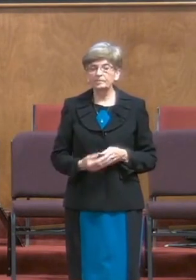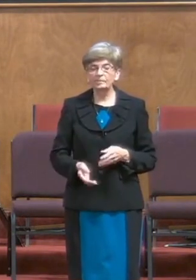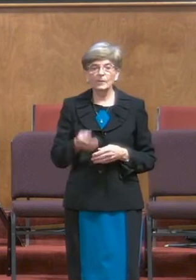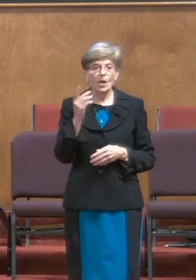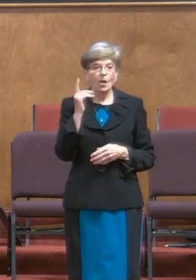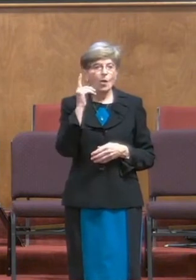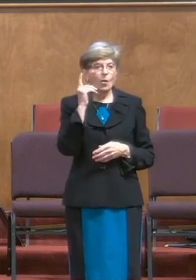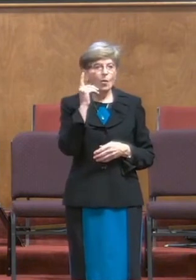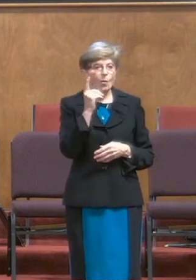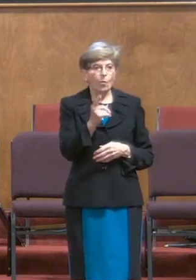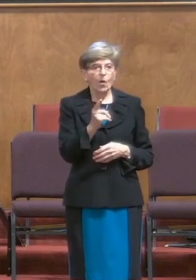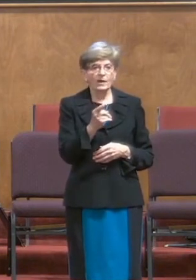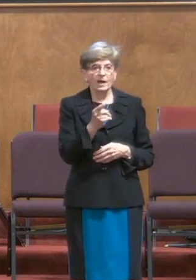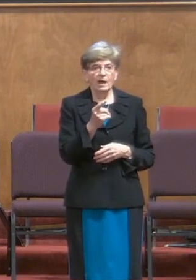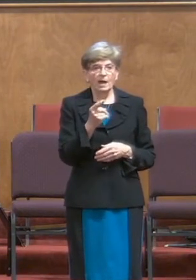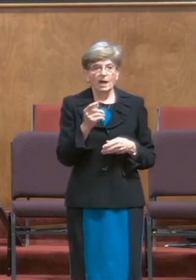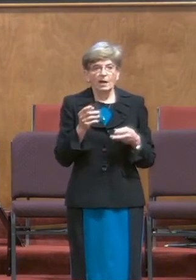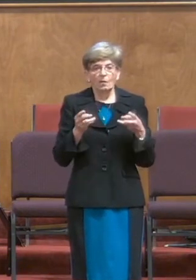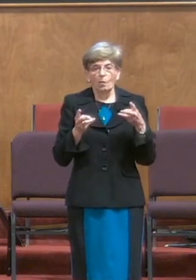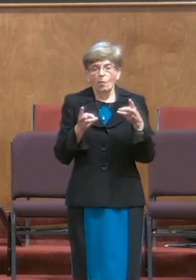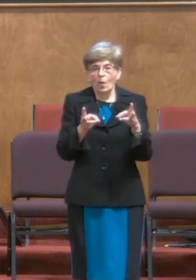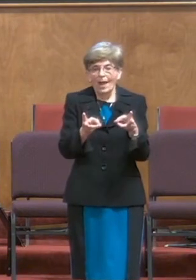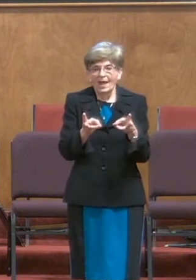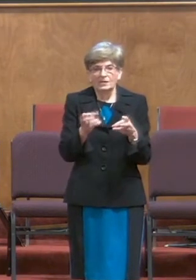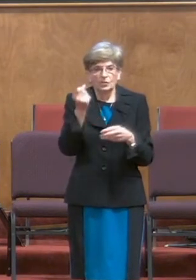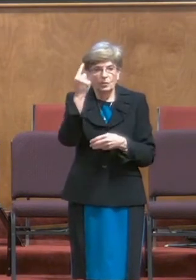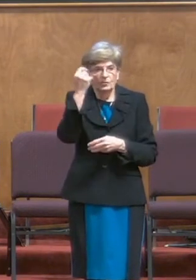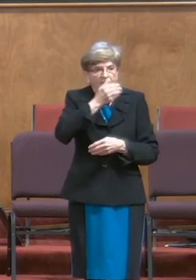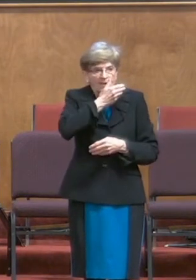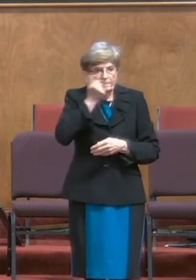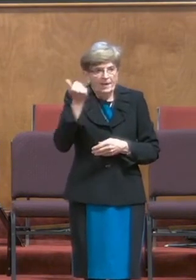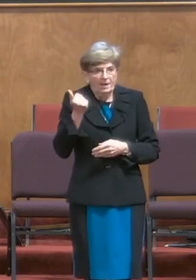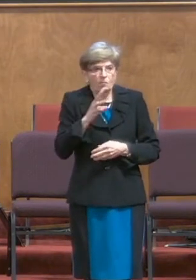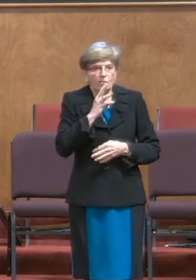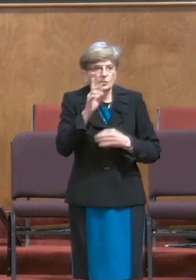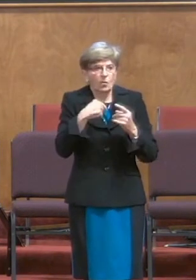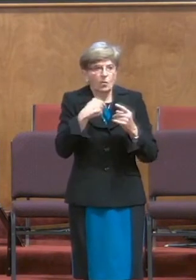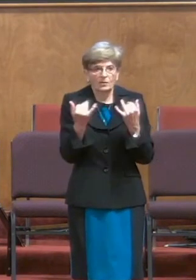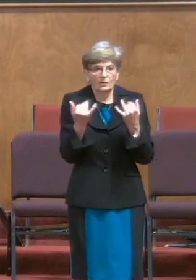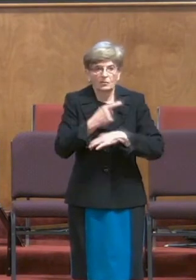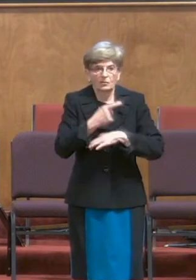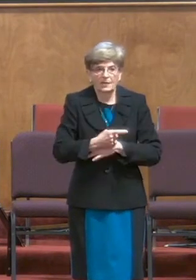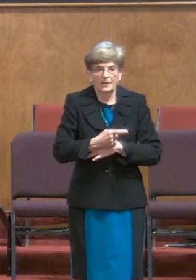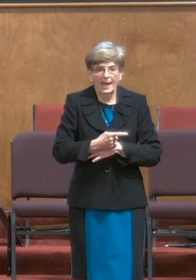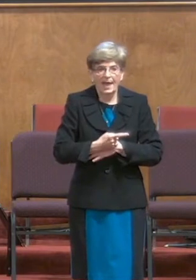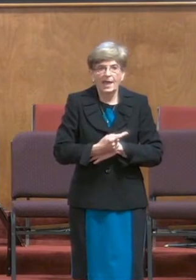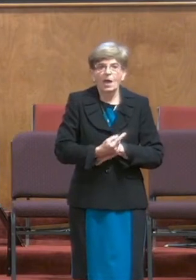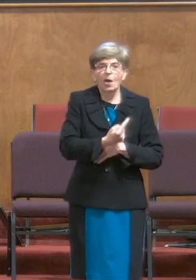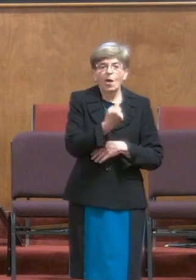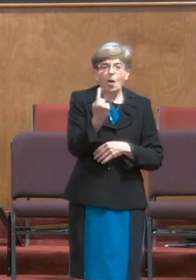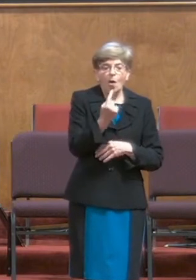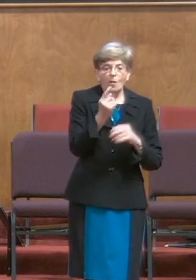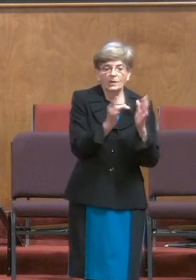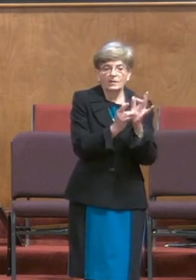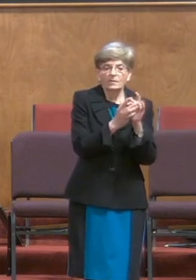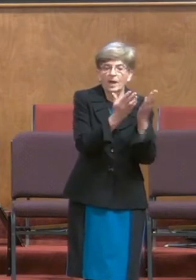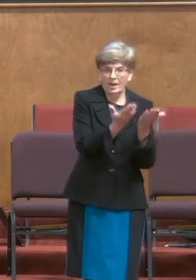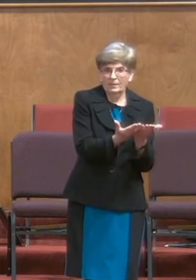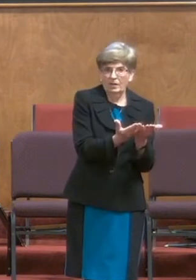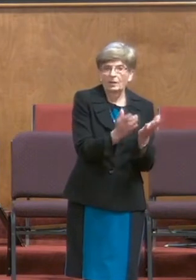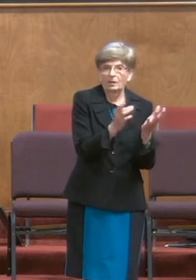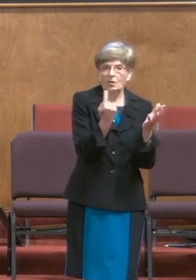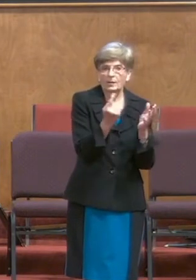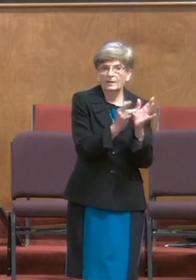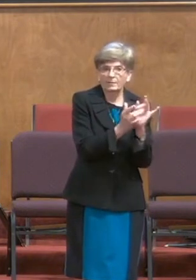of Reformed theology, of what we're talking about today, is sola scriptura. That means scripture alone.